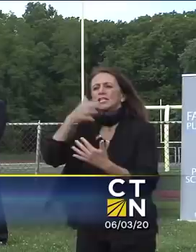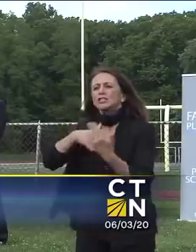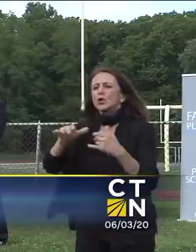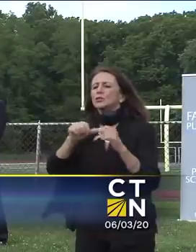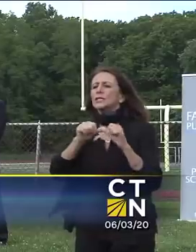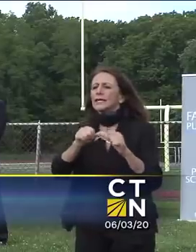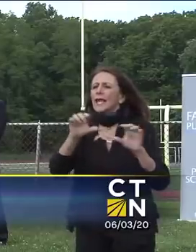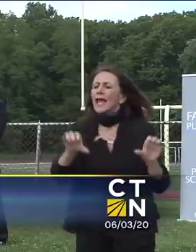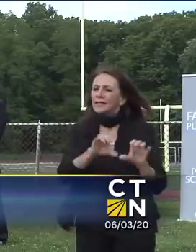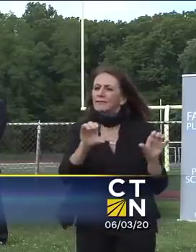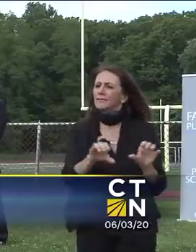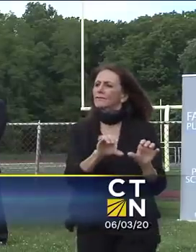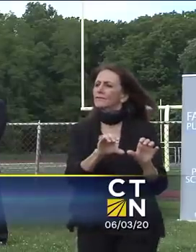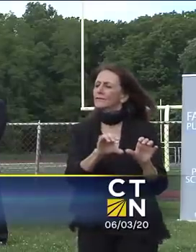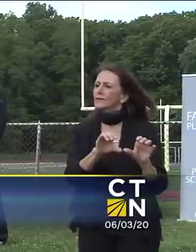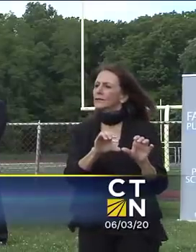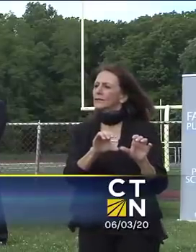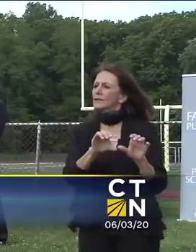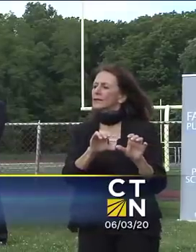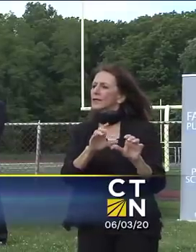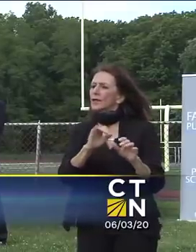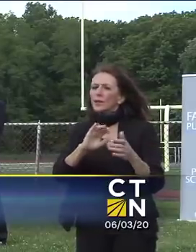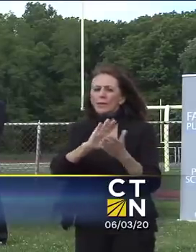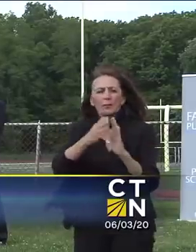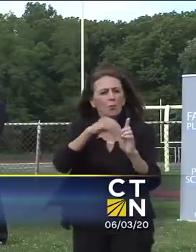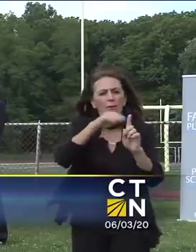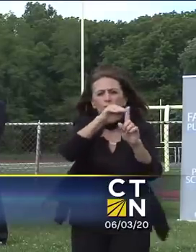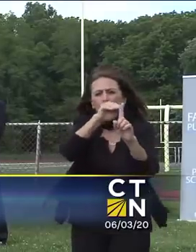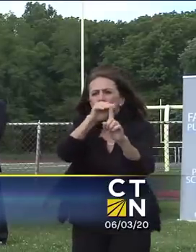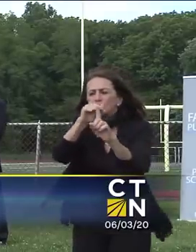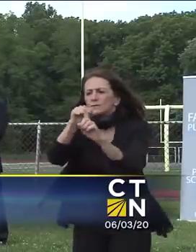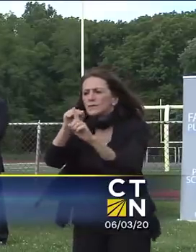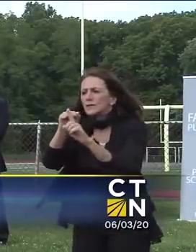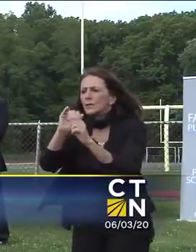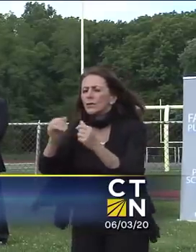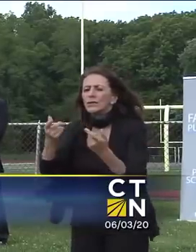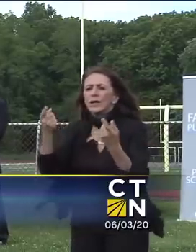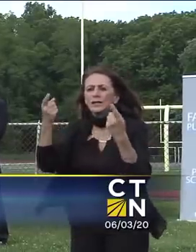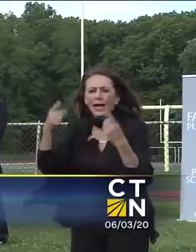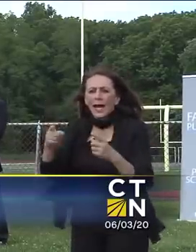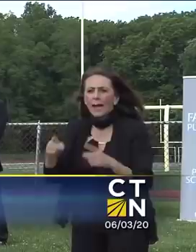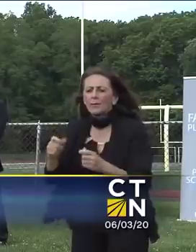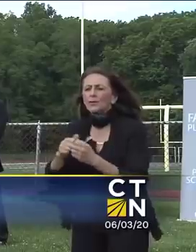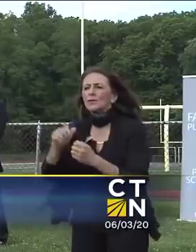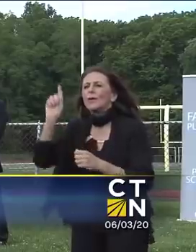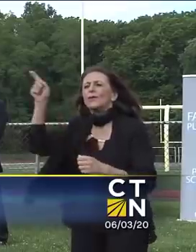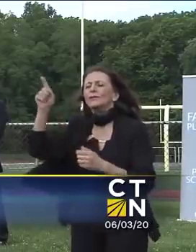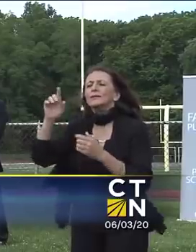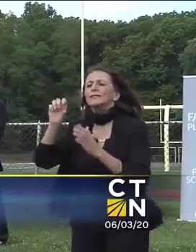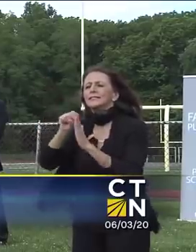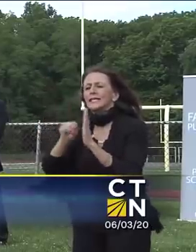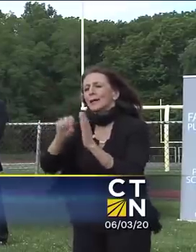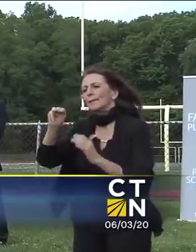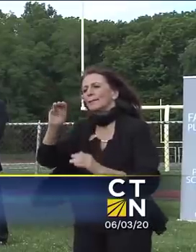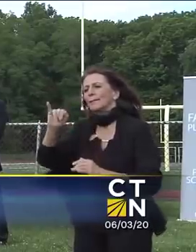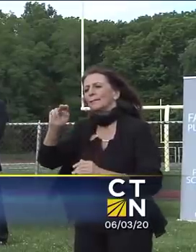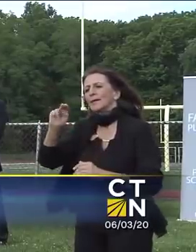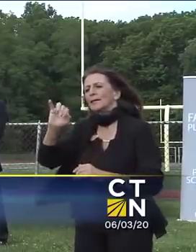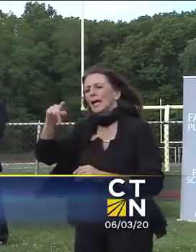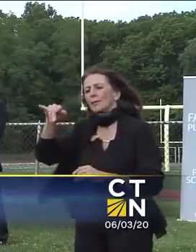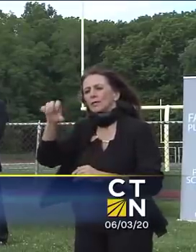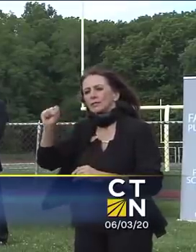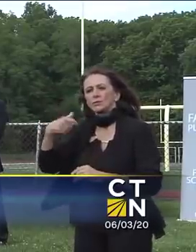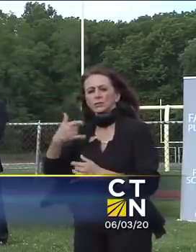active, kind of raising awareness for the unrest unraveling in Minneapolis at this time. It just shows what